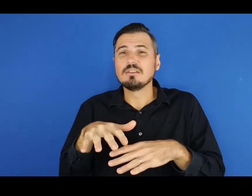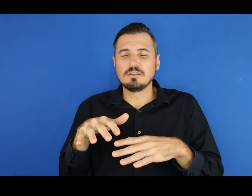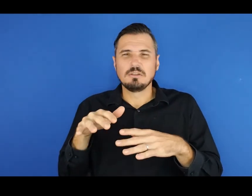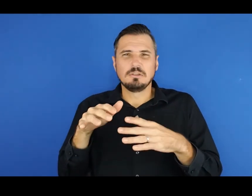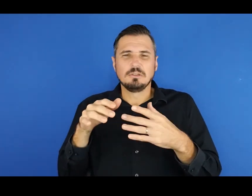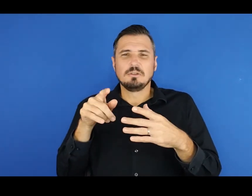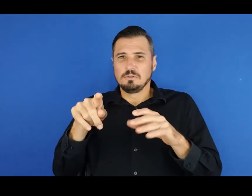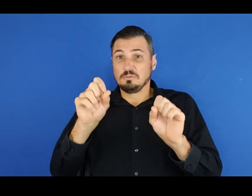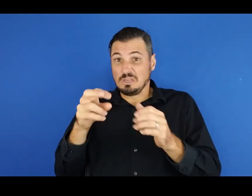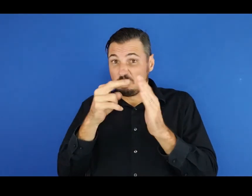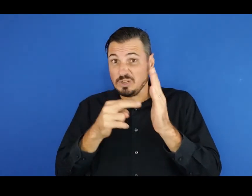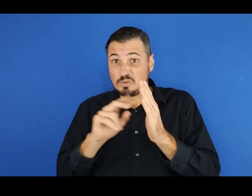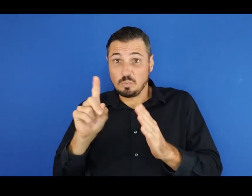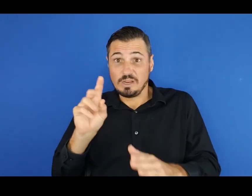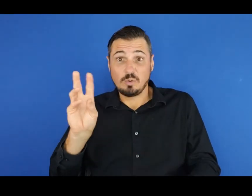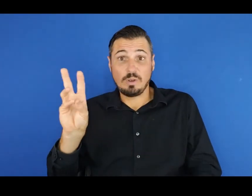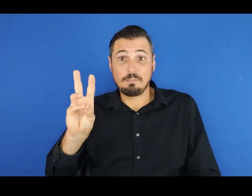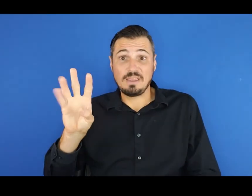waimea400.com.